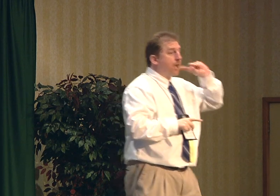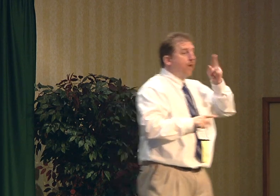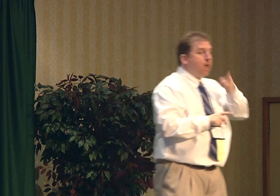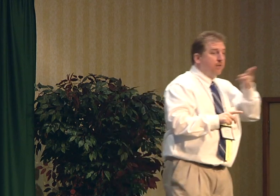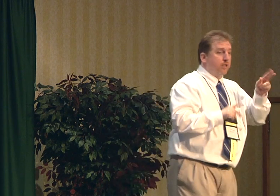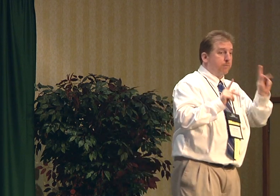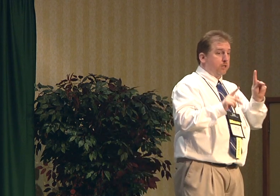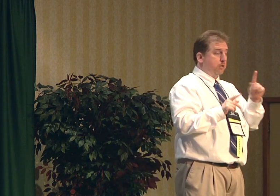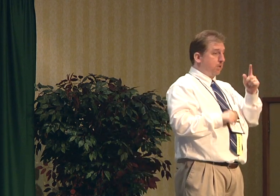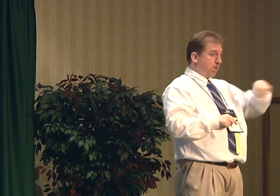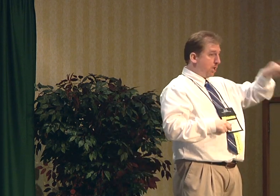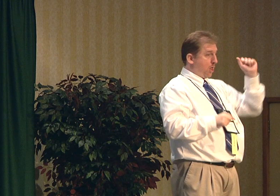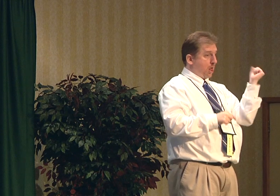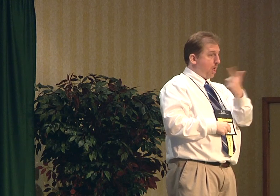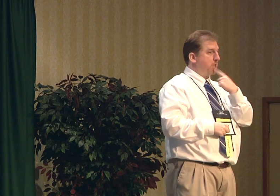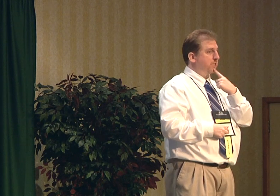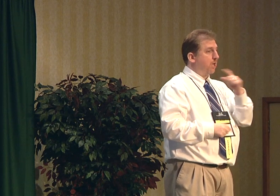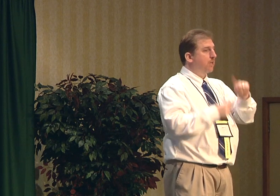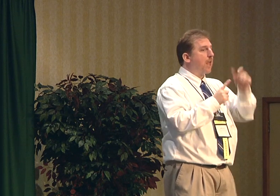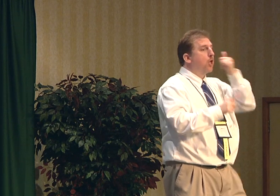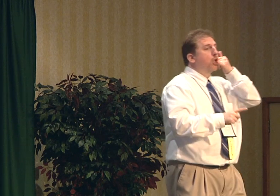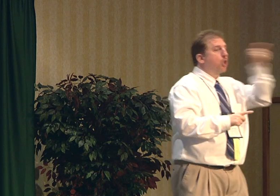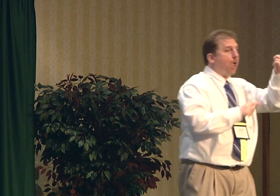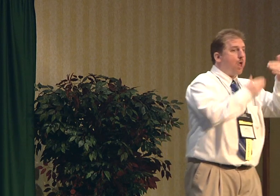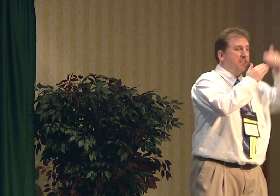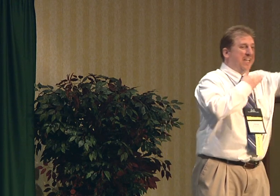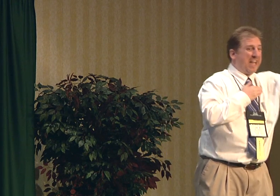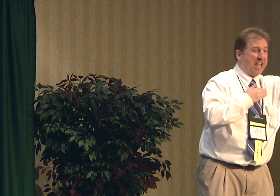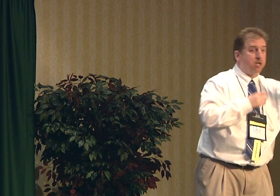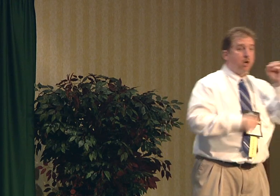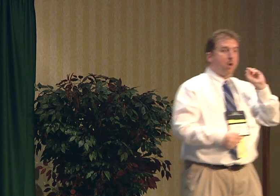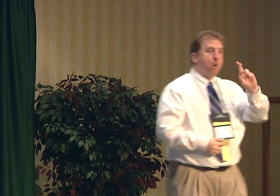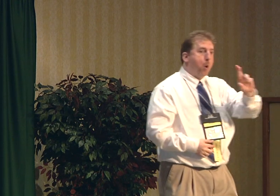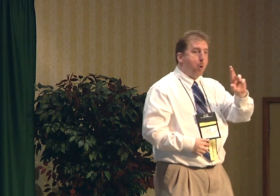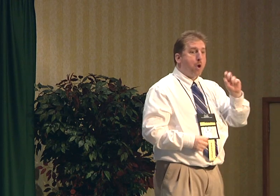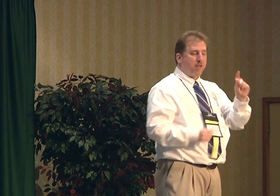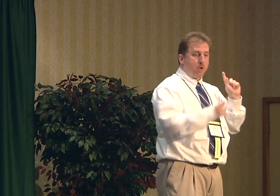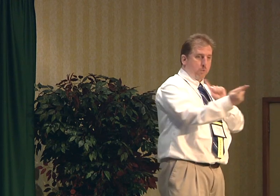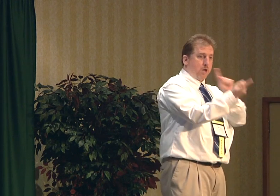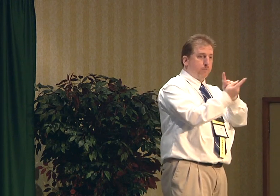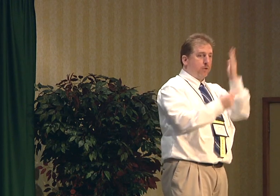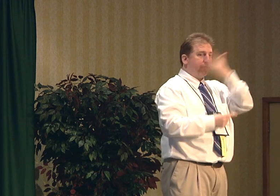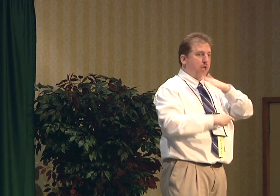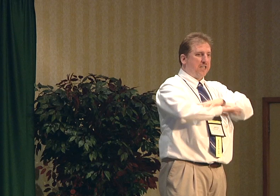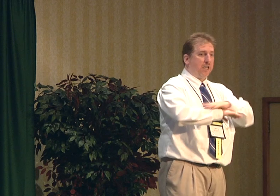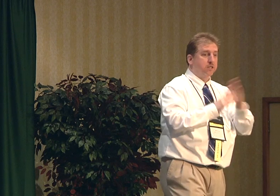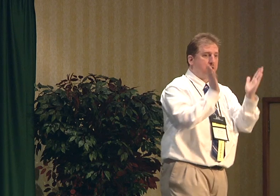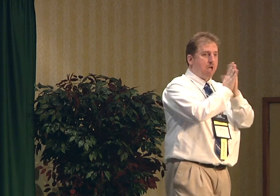Now the thing is, deaf and hard of hearing people all said they made their appointments ahead